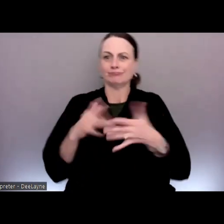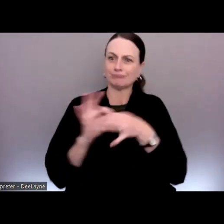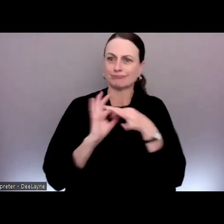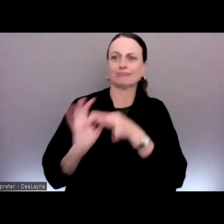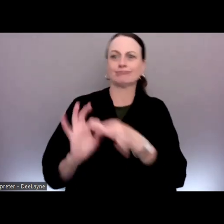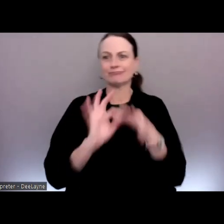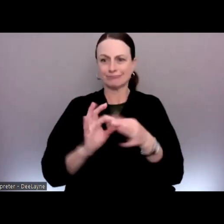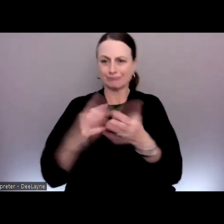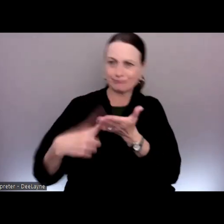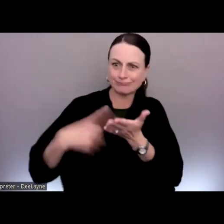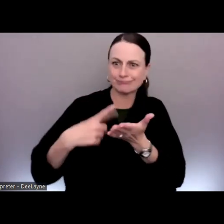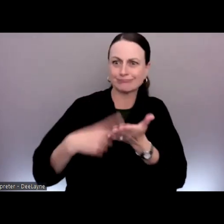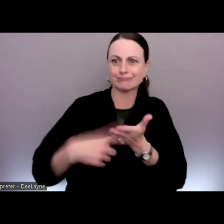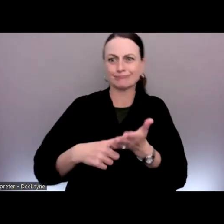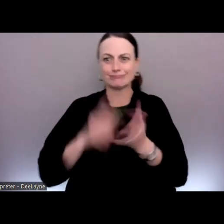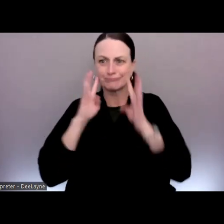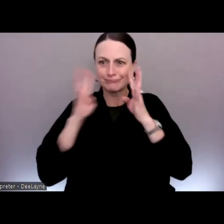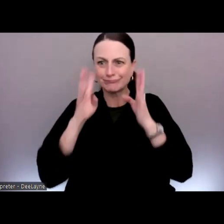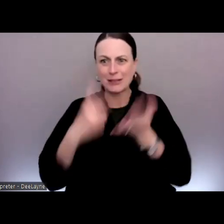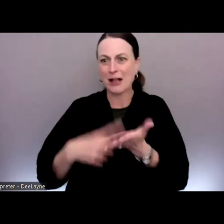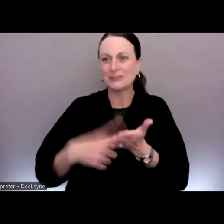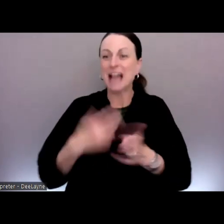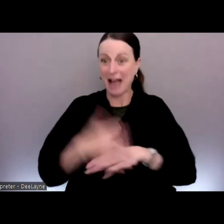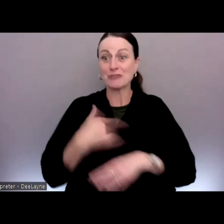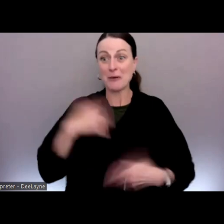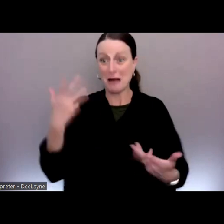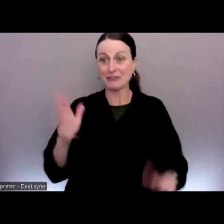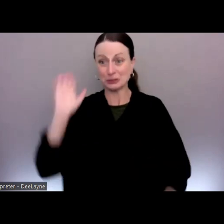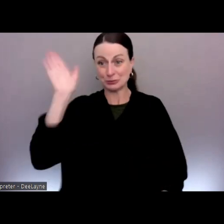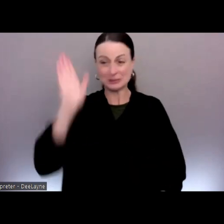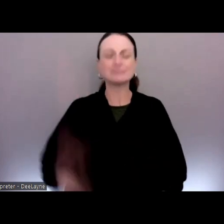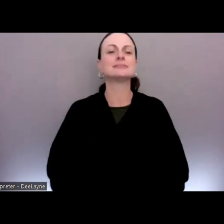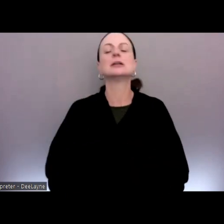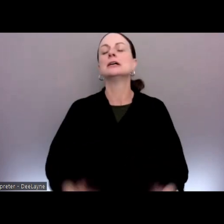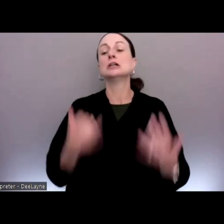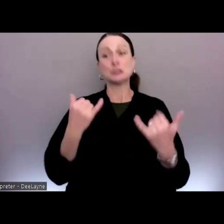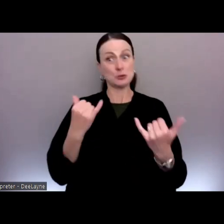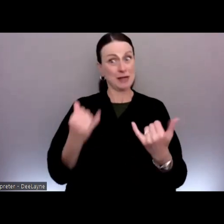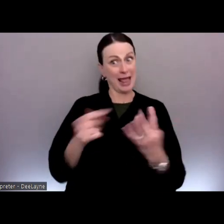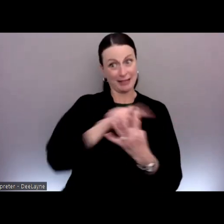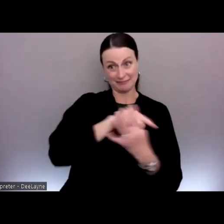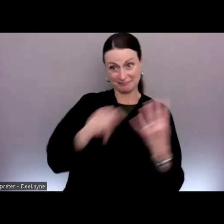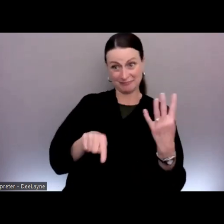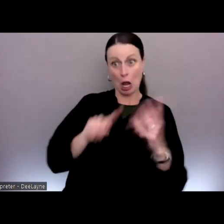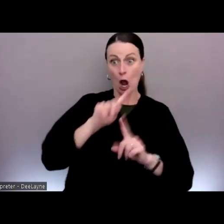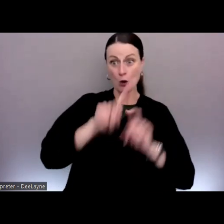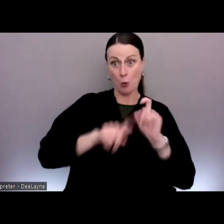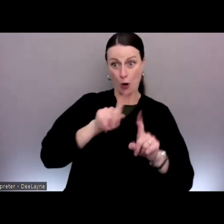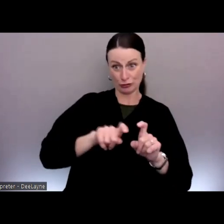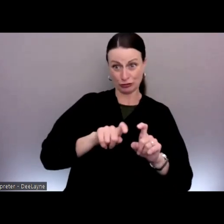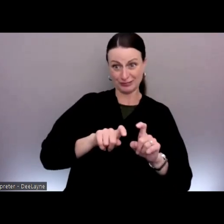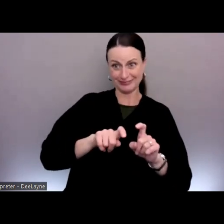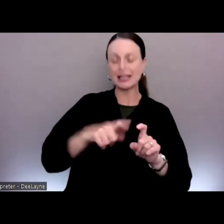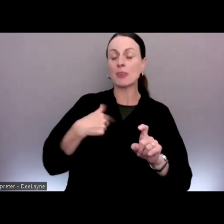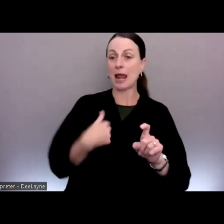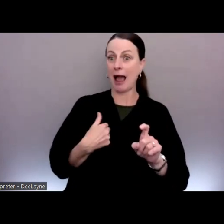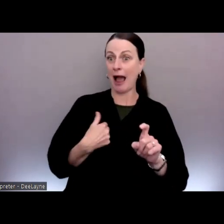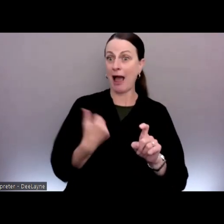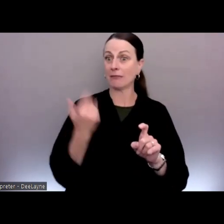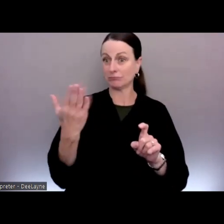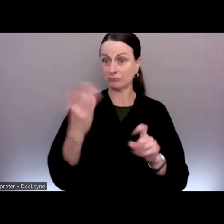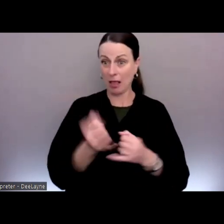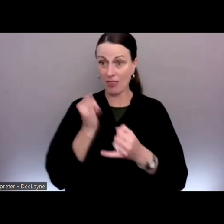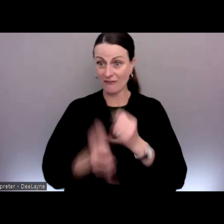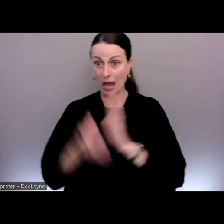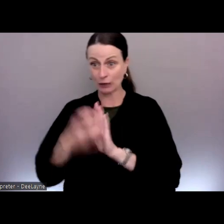presenting. So I've been asked to talk to you today about a series of questions that I pose in the final